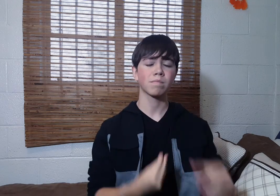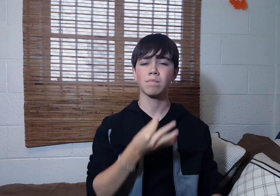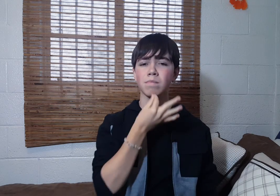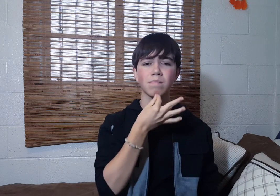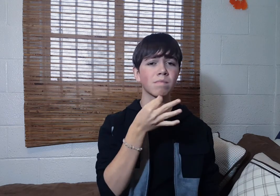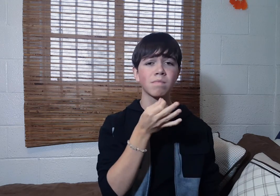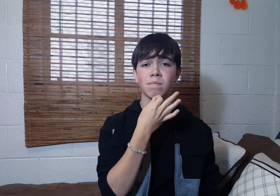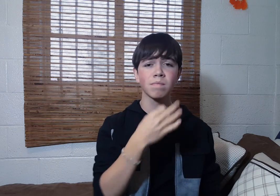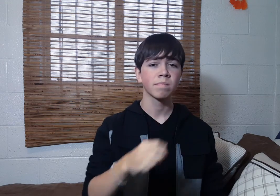you're gone so soon